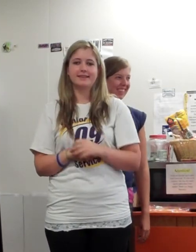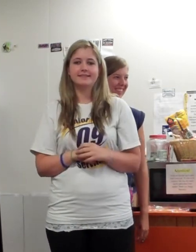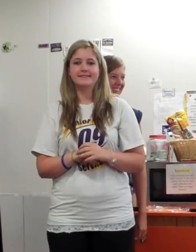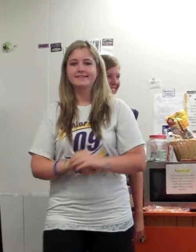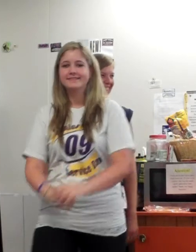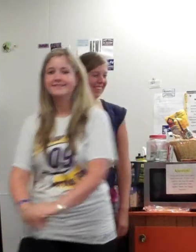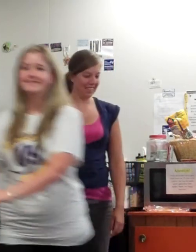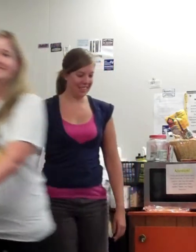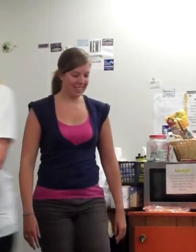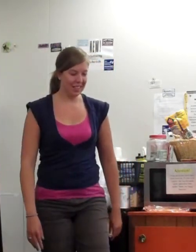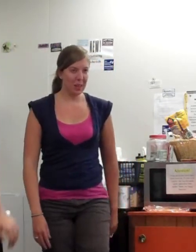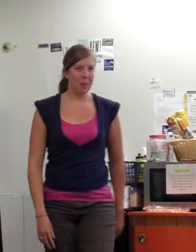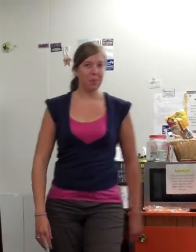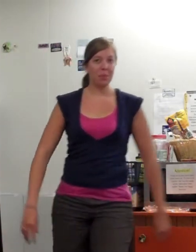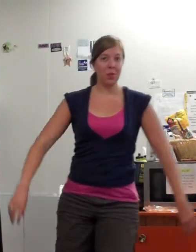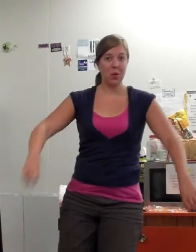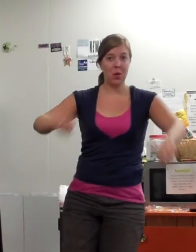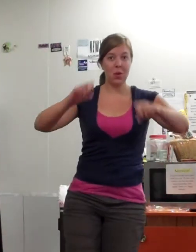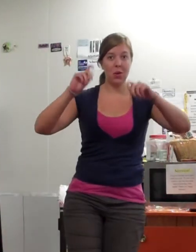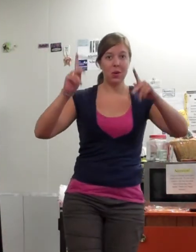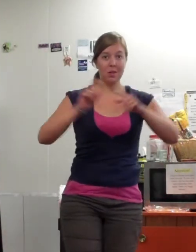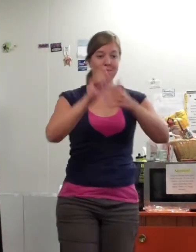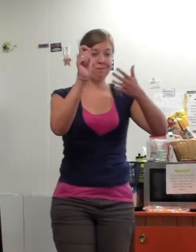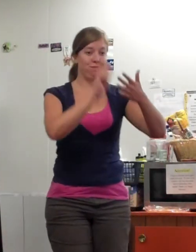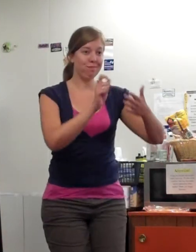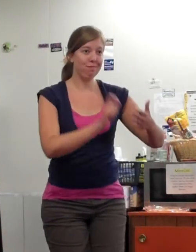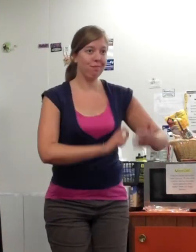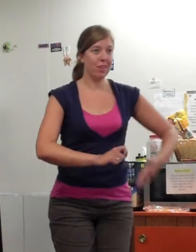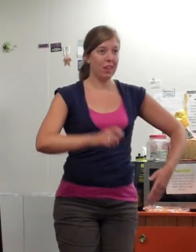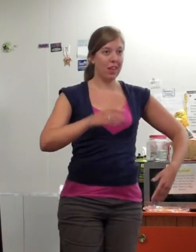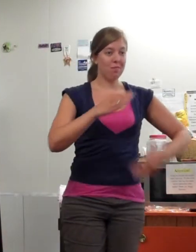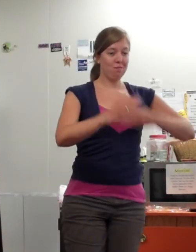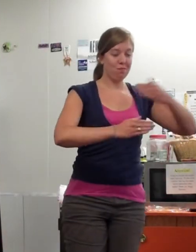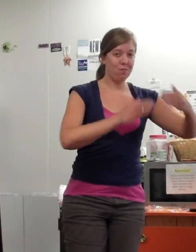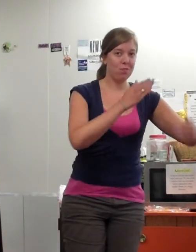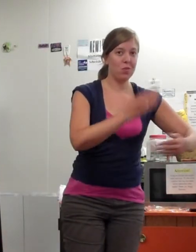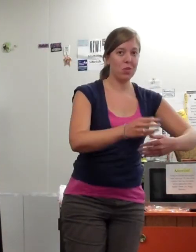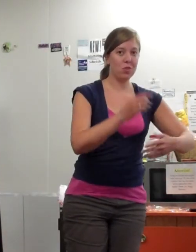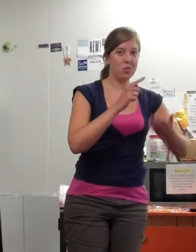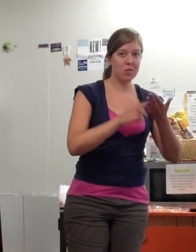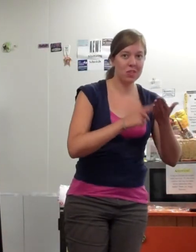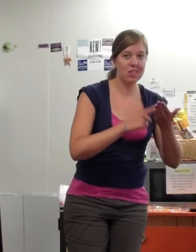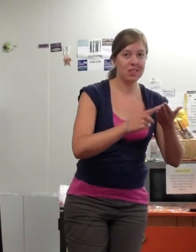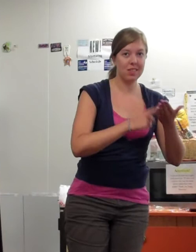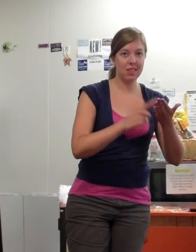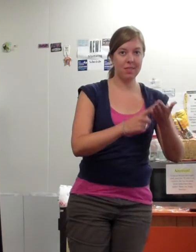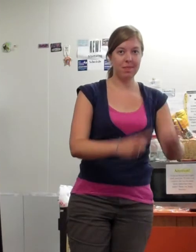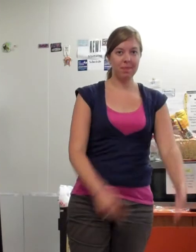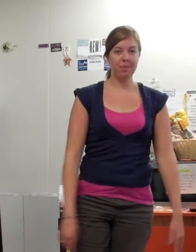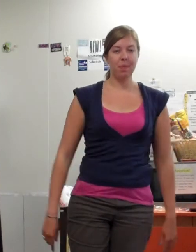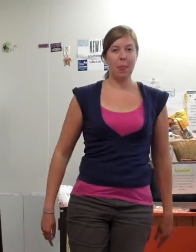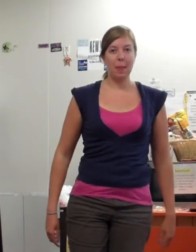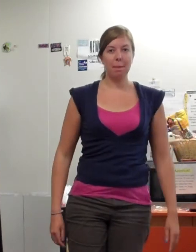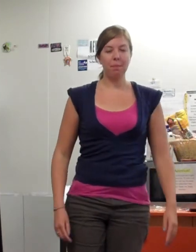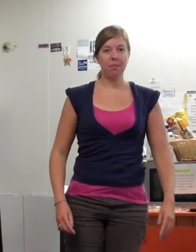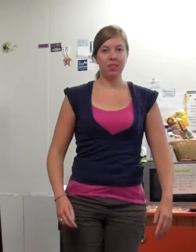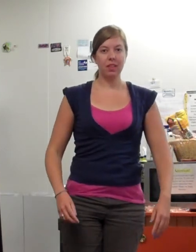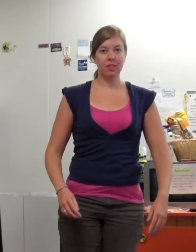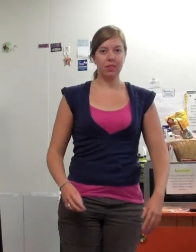memorizing. Okay, I'm going to write that out, and then we're going to go through and talk about what that means. In order to plug things